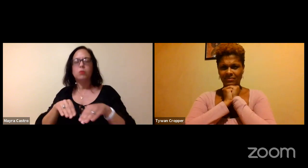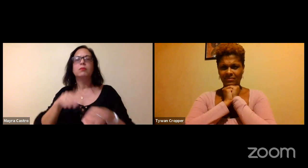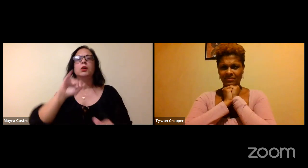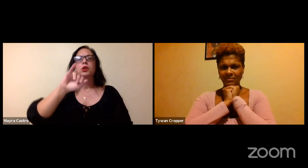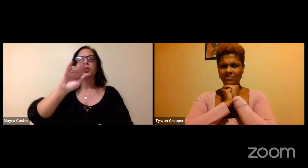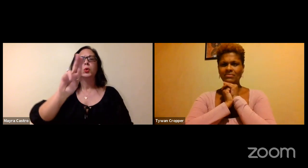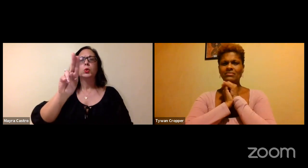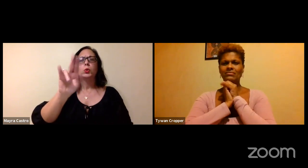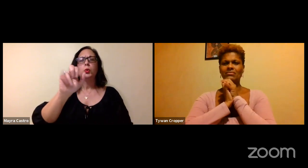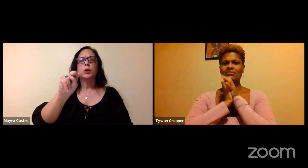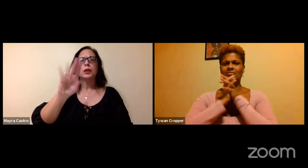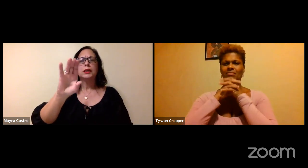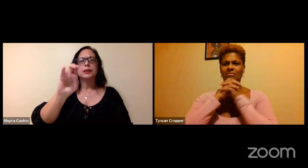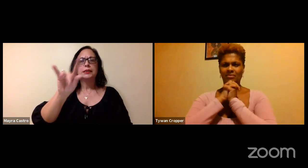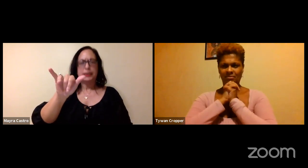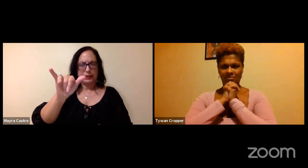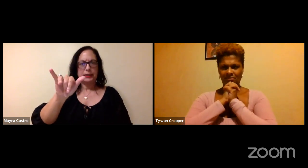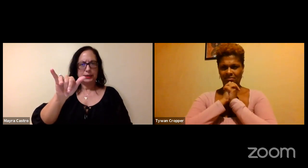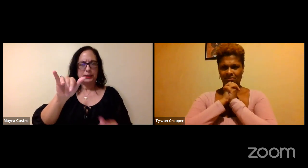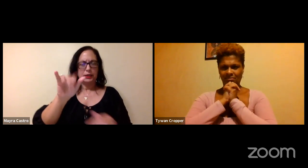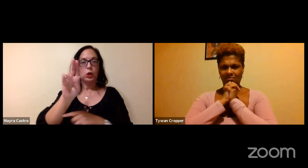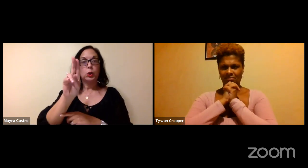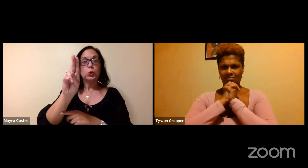The town that I grew up in